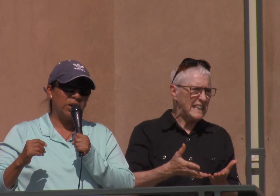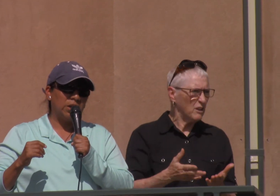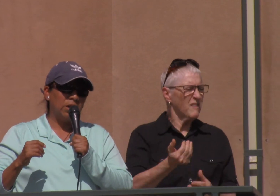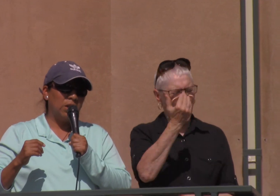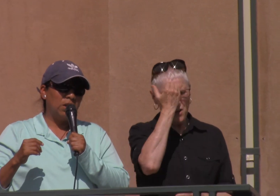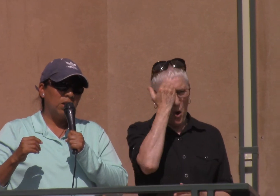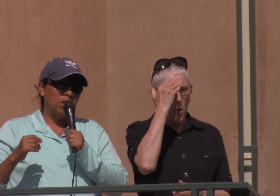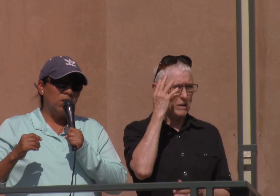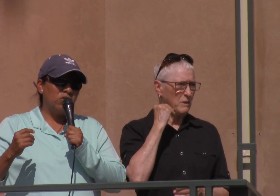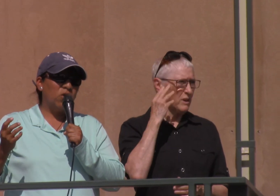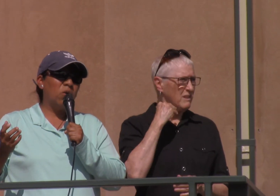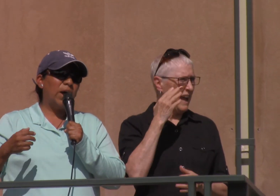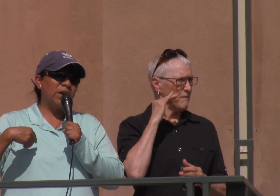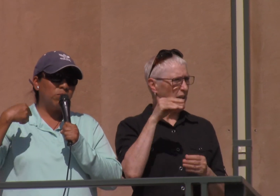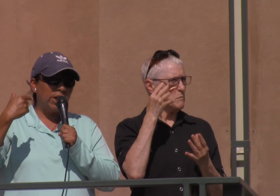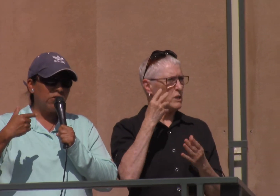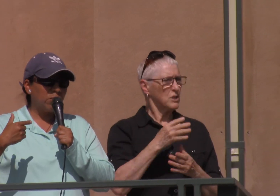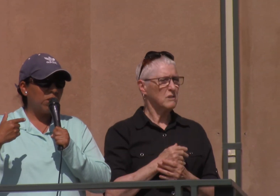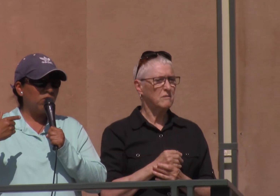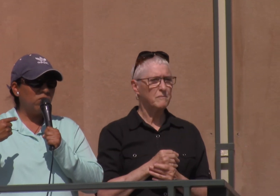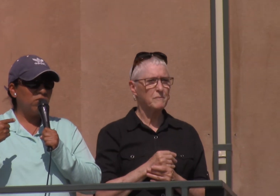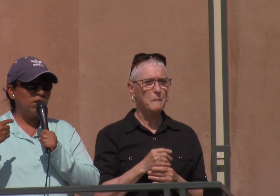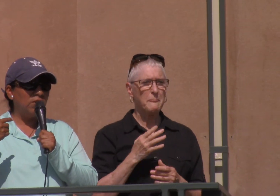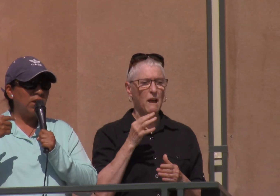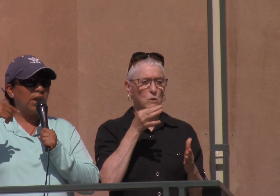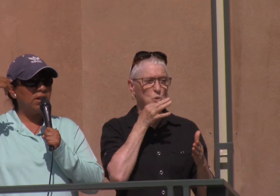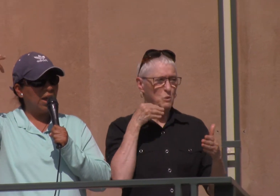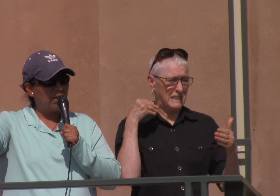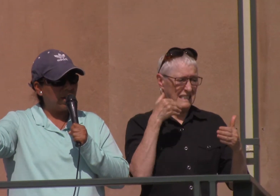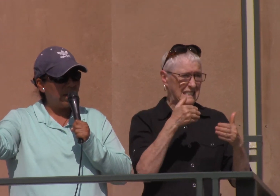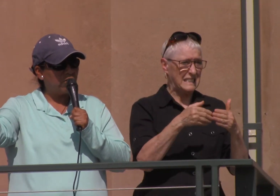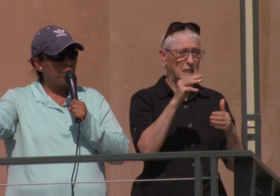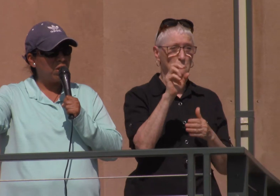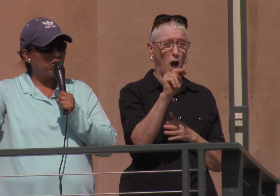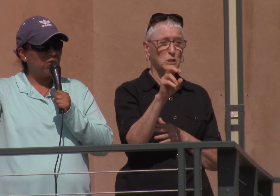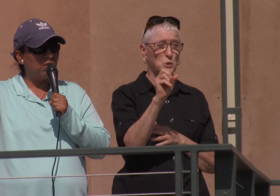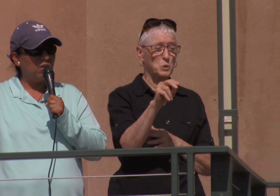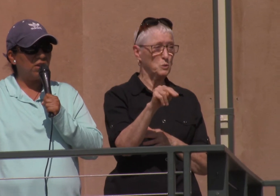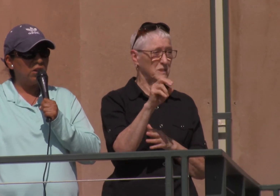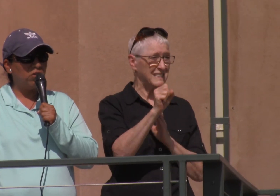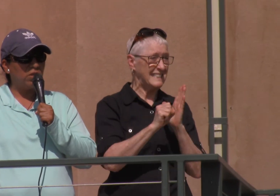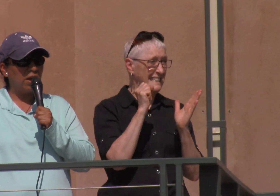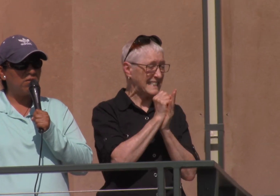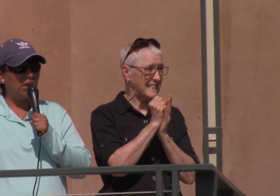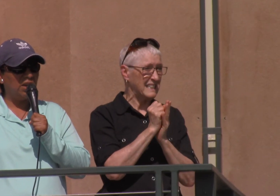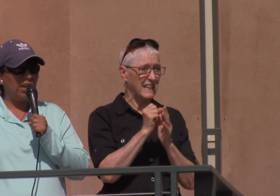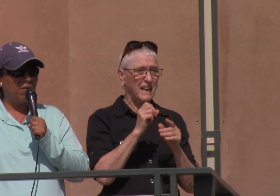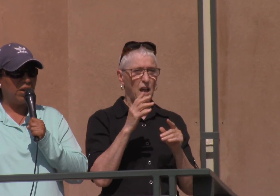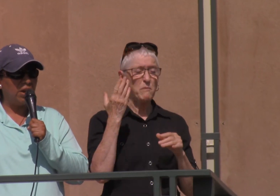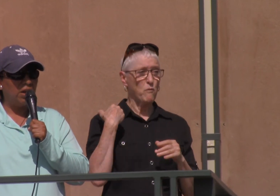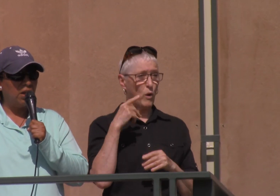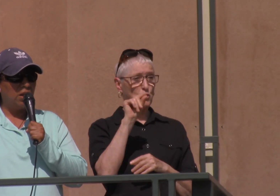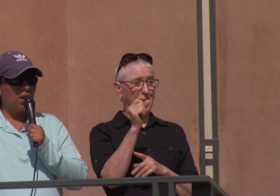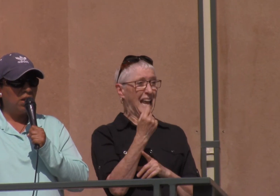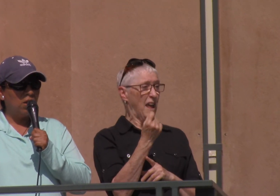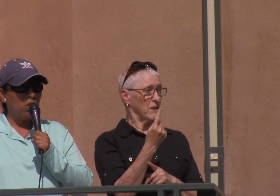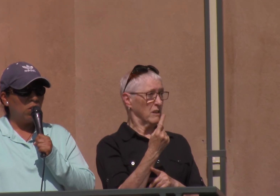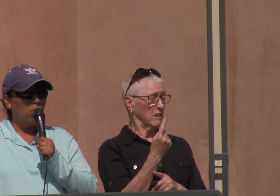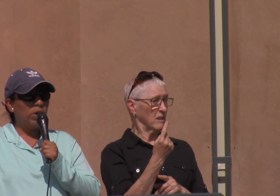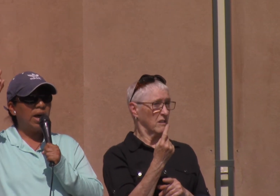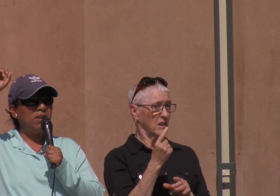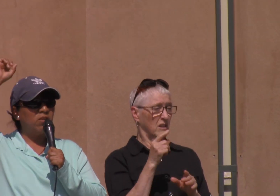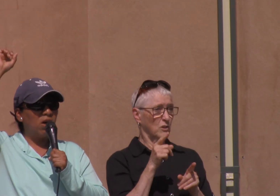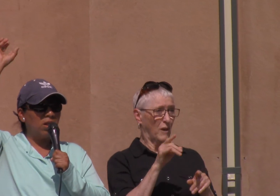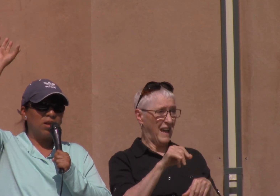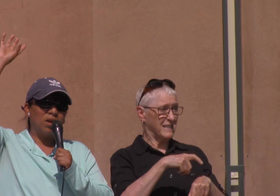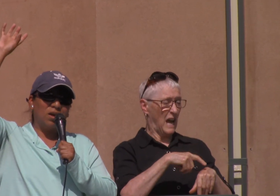information. So as we enter monsoon season, and as I entered monsoon season in 2011,